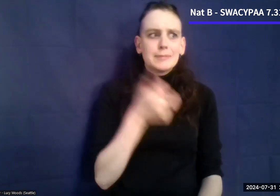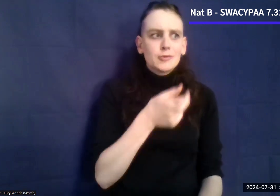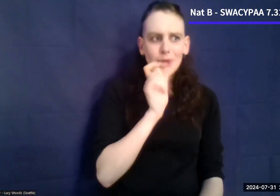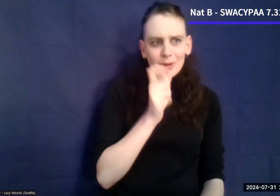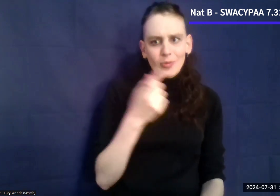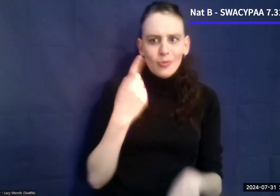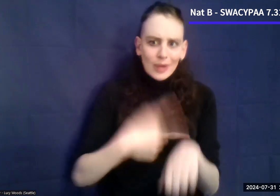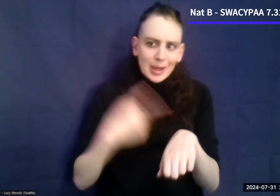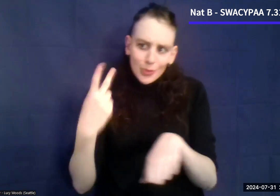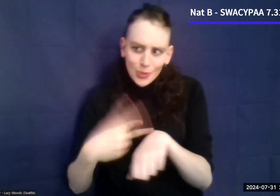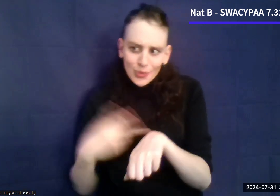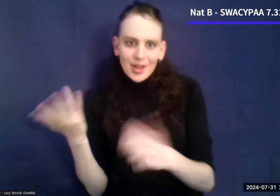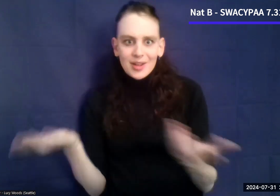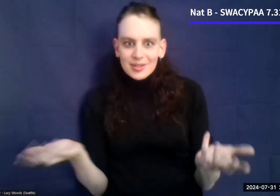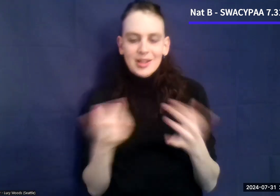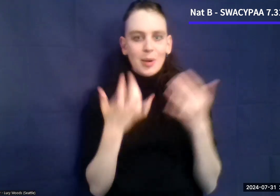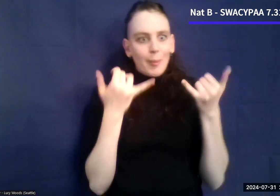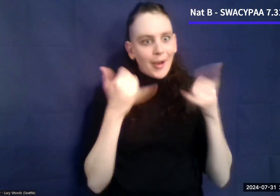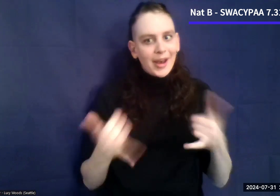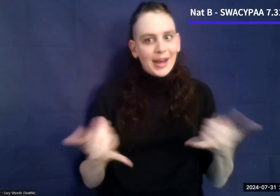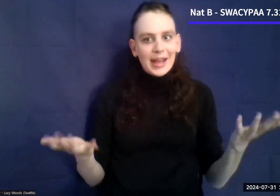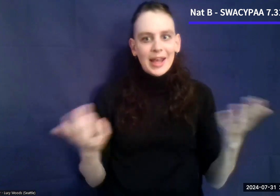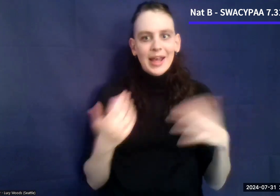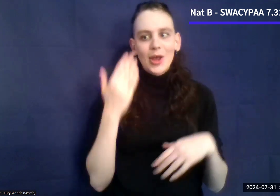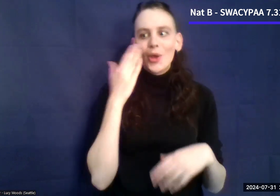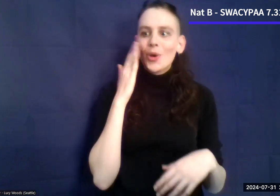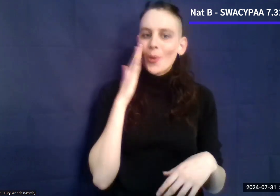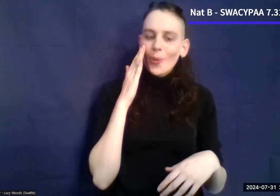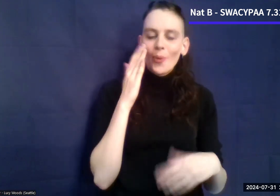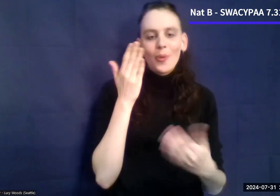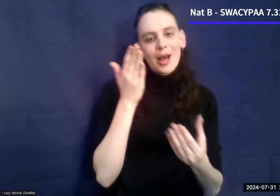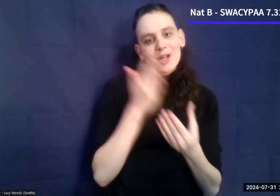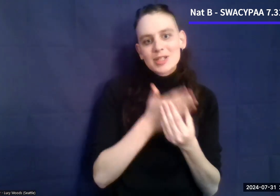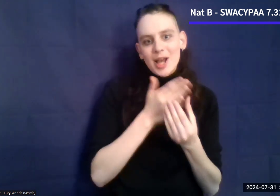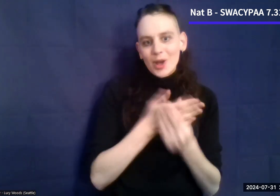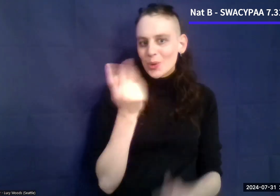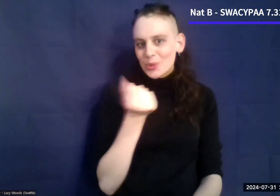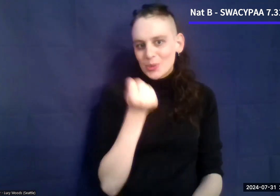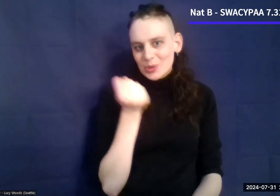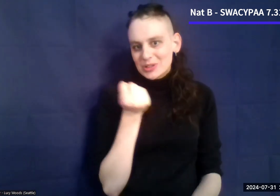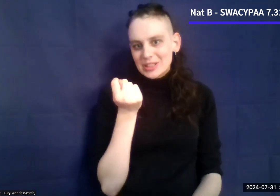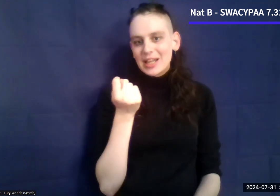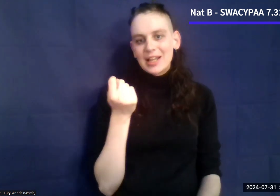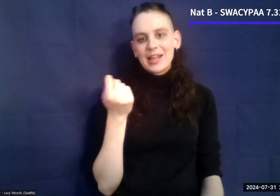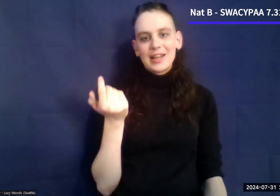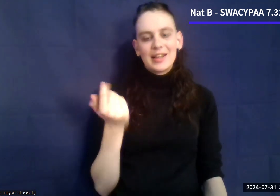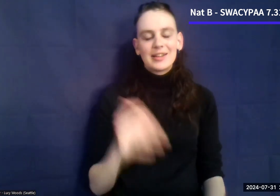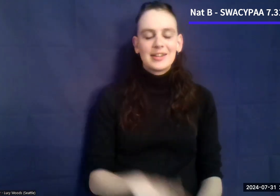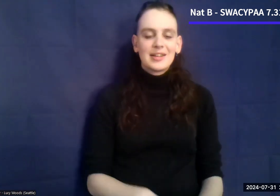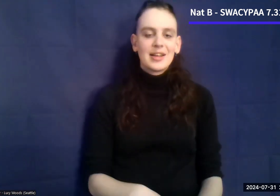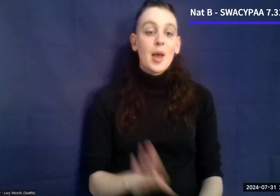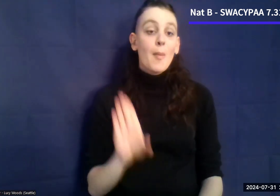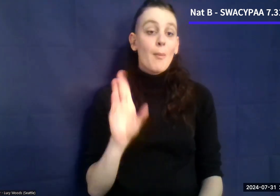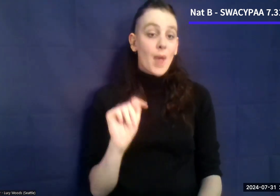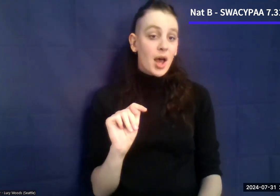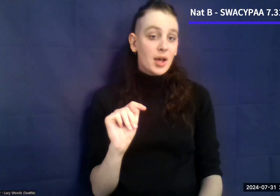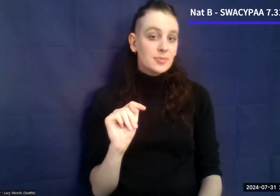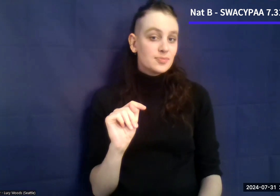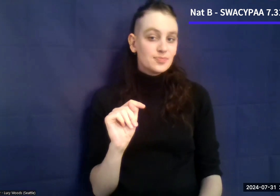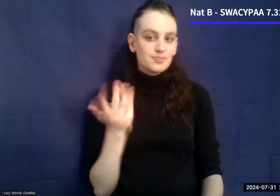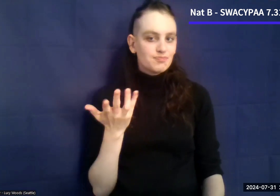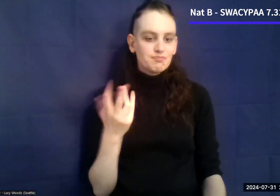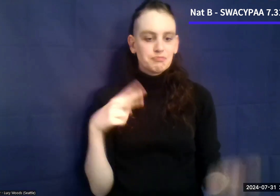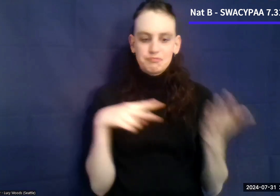like at a party or Taco Tuesdays or something. Like there must be a loophole. But I'm here to say that I've not